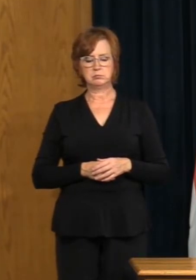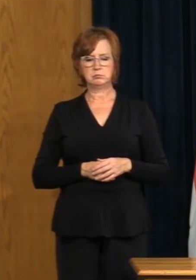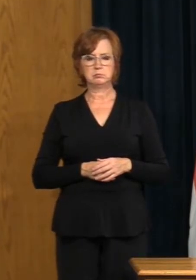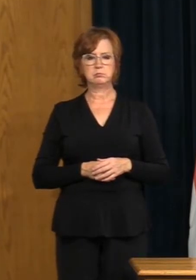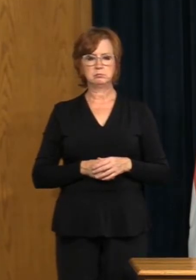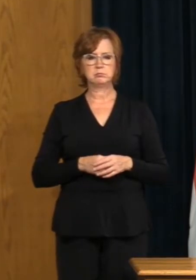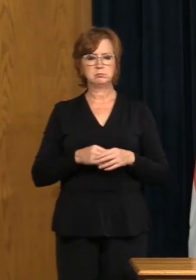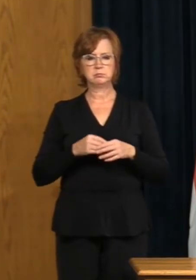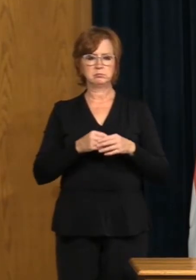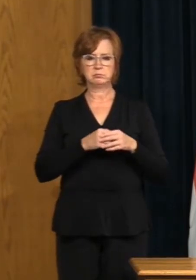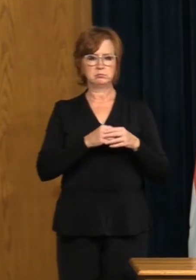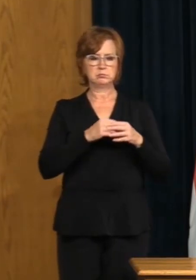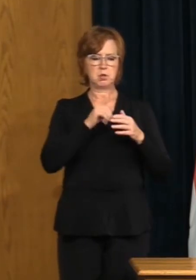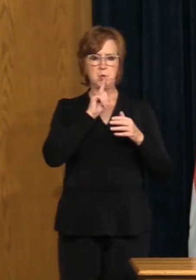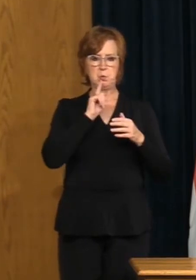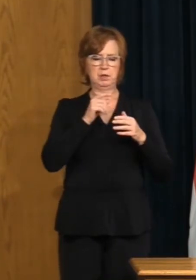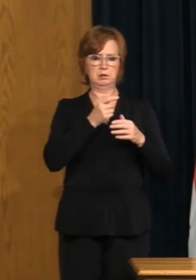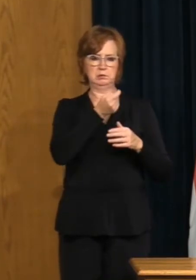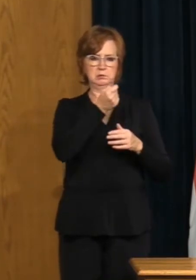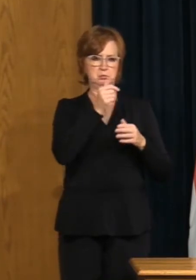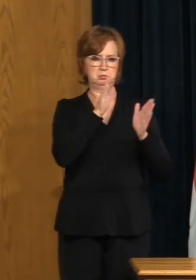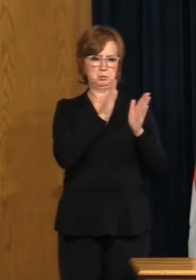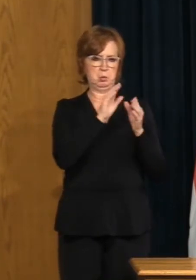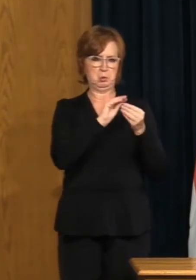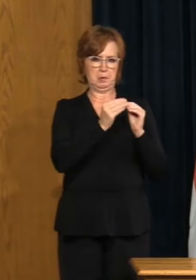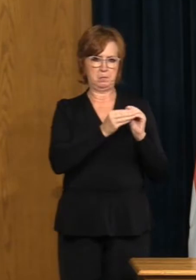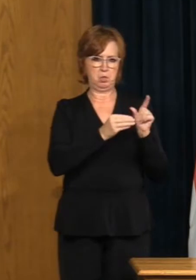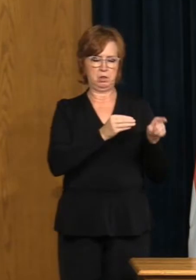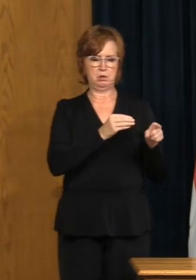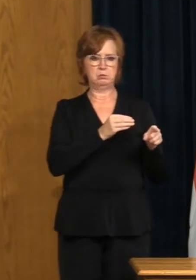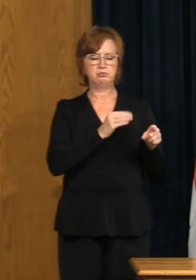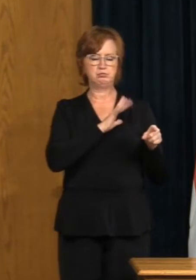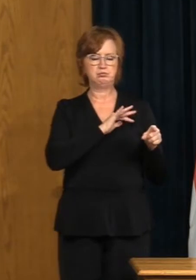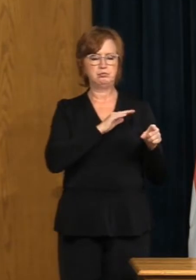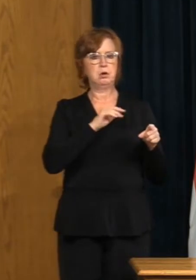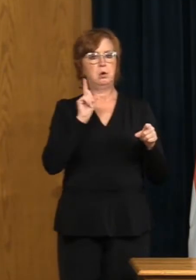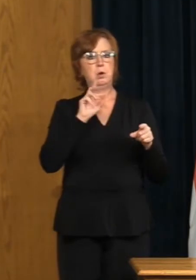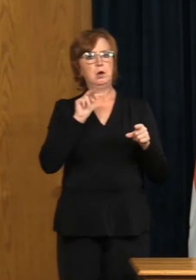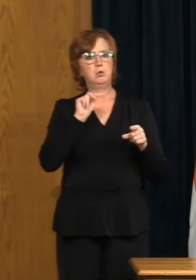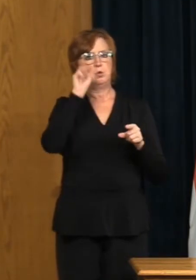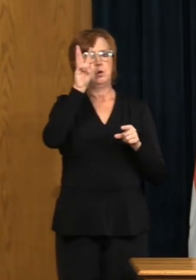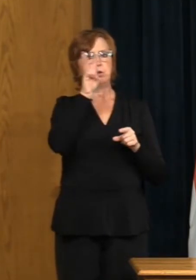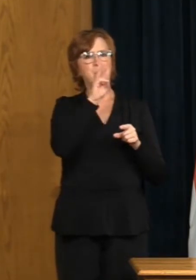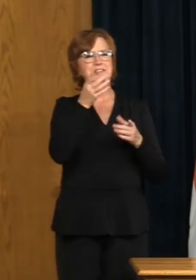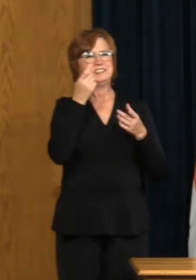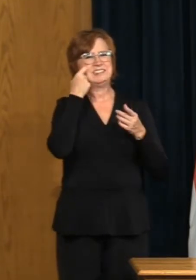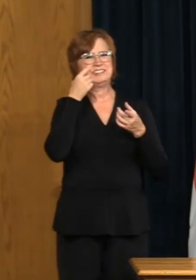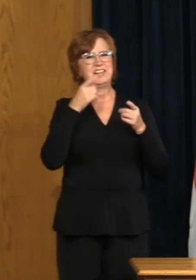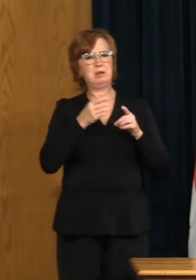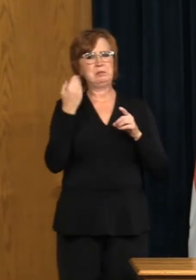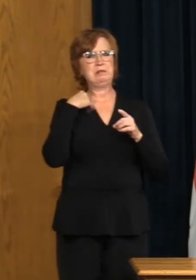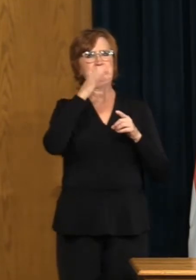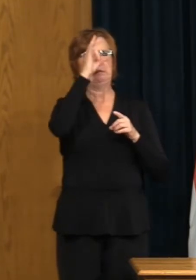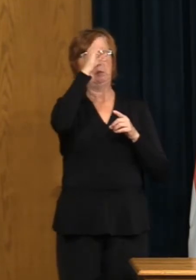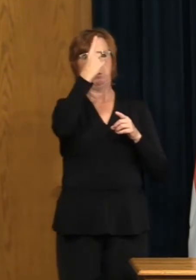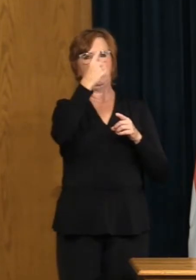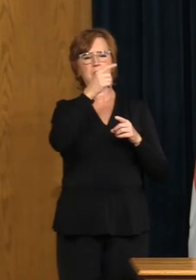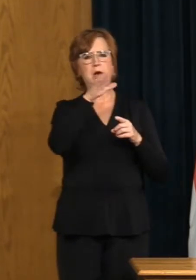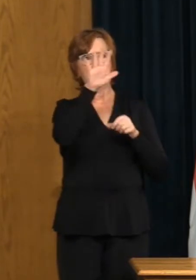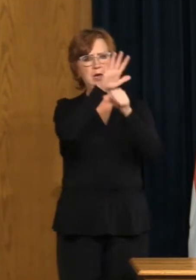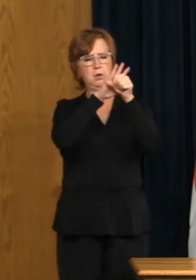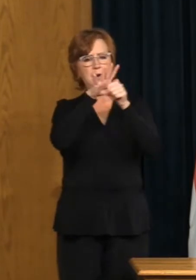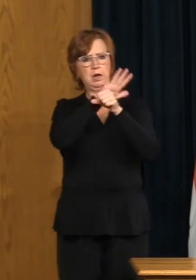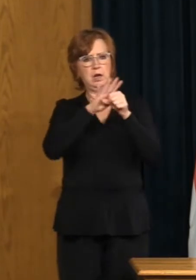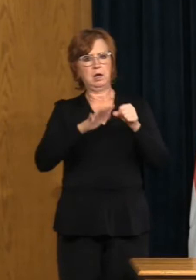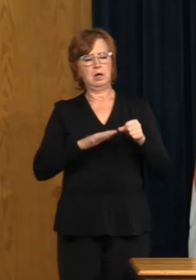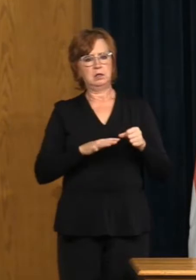to 19 age group, but not too many. So thankfully, case numbers have been low, and again, as playgrounds opened and sports started over the